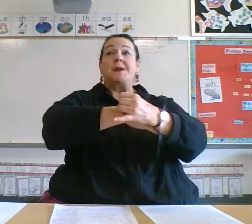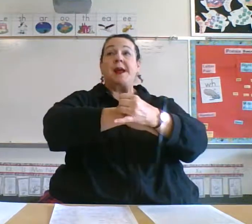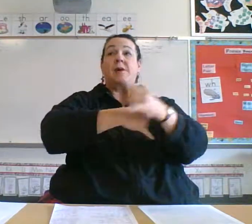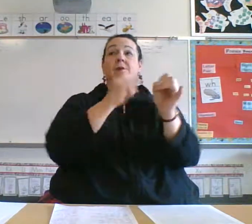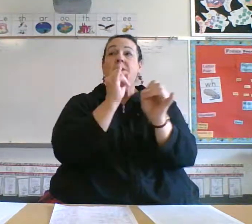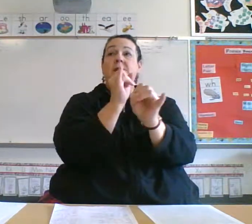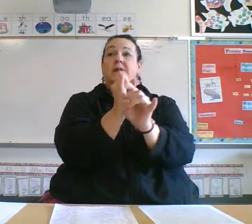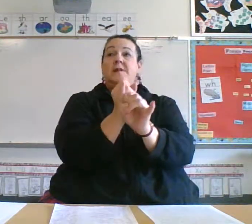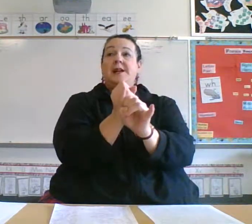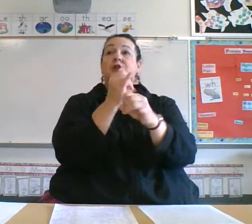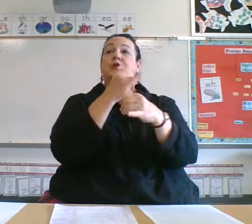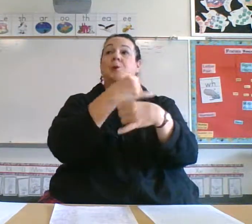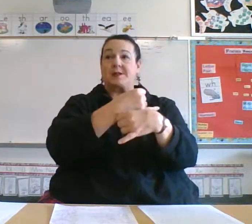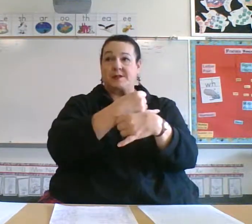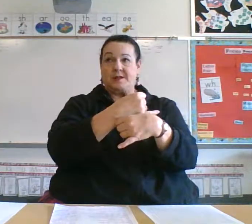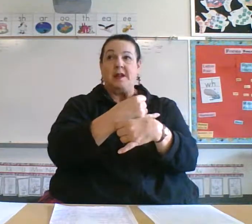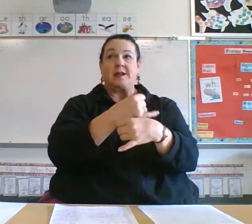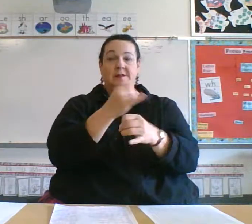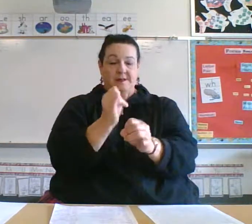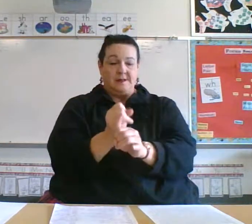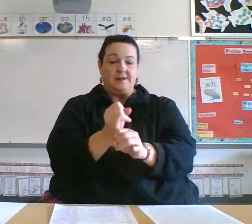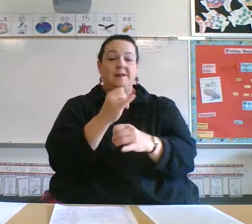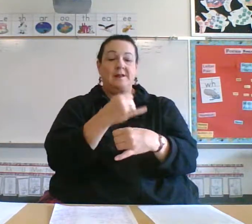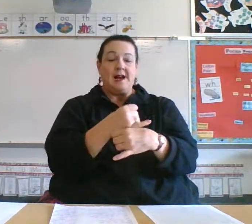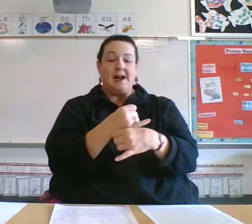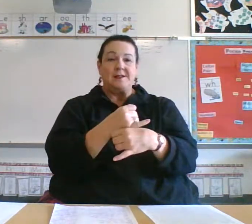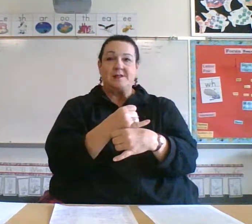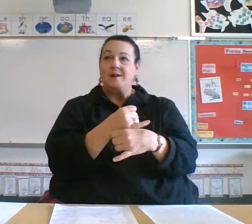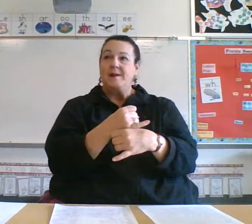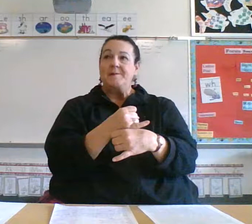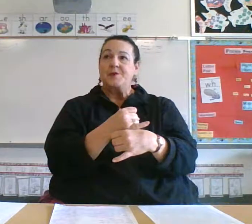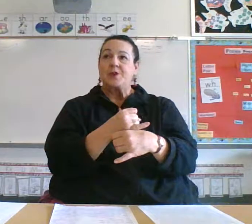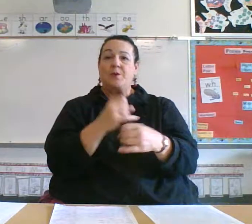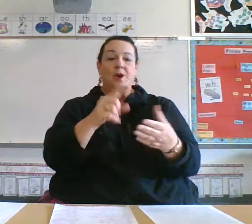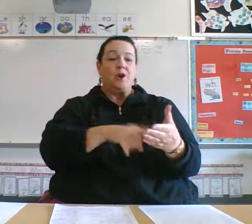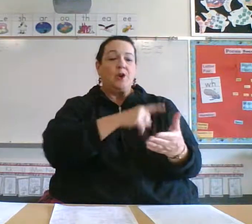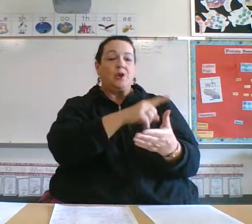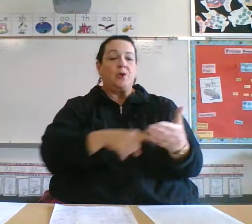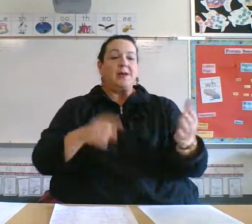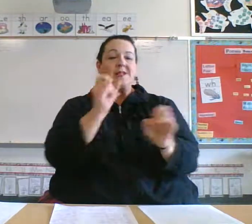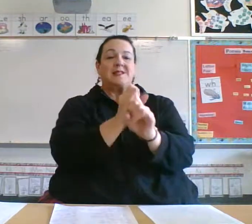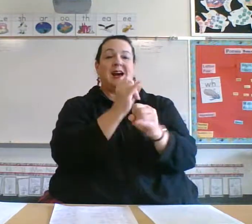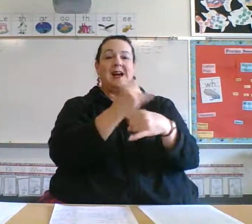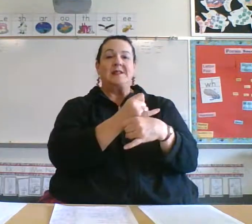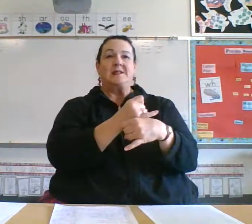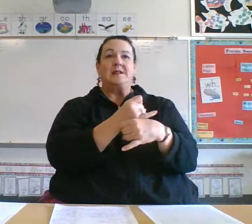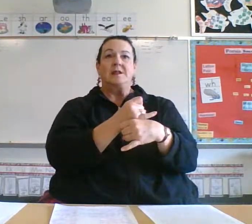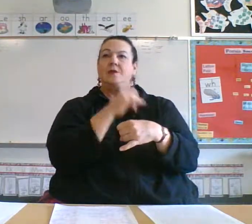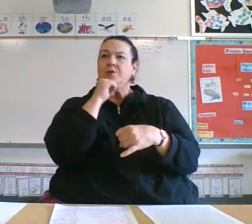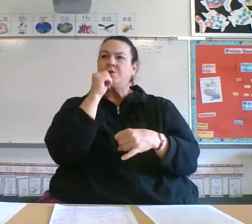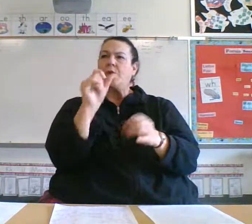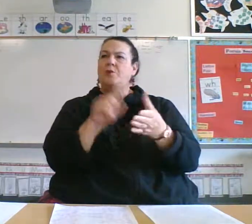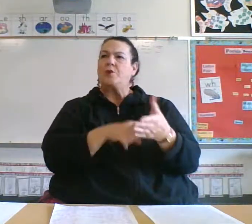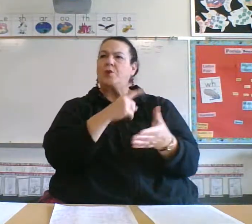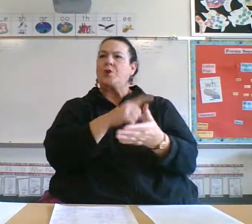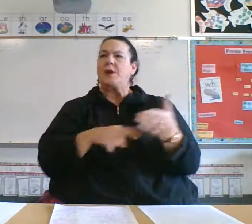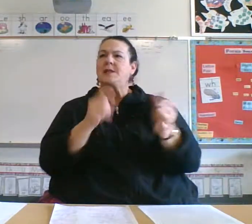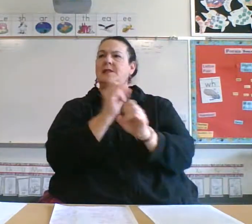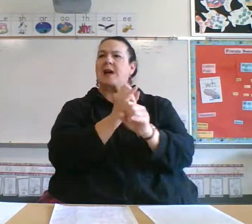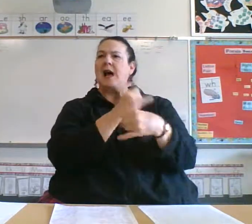down. They just twist. Yes. Eyes. So, criticize. Don't